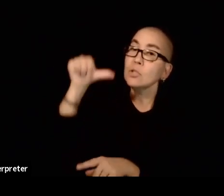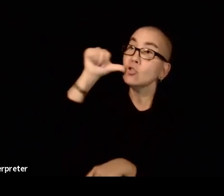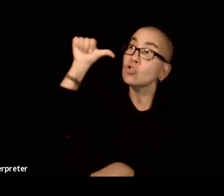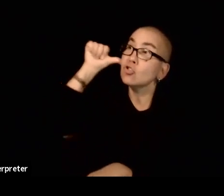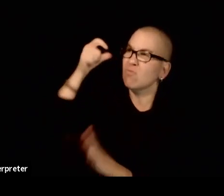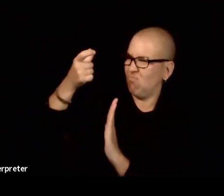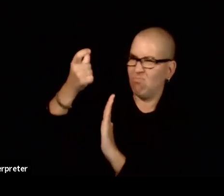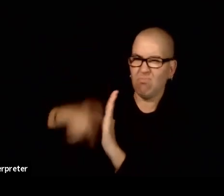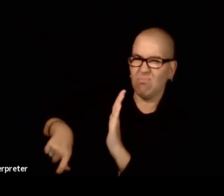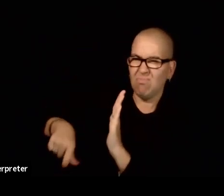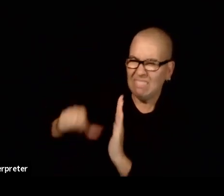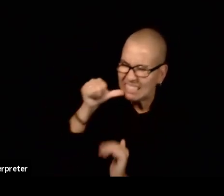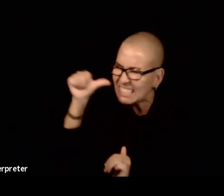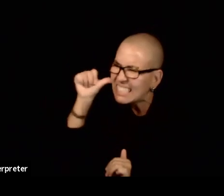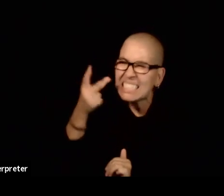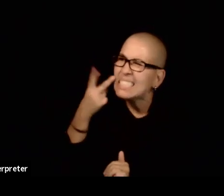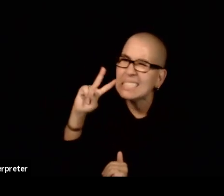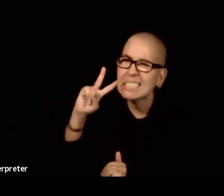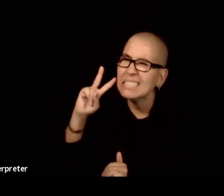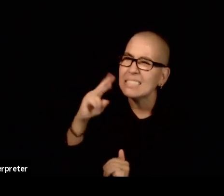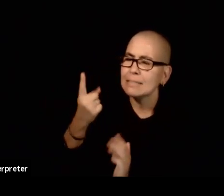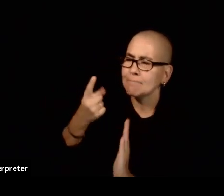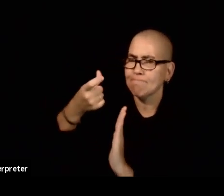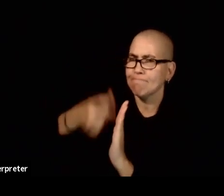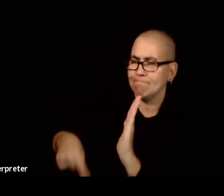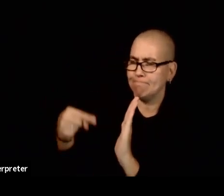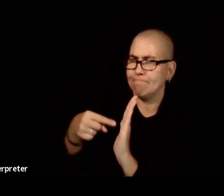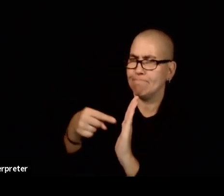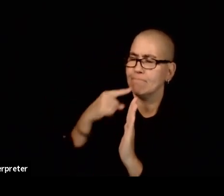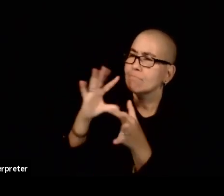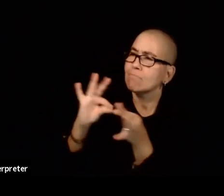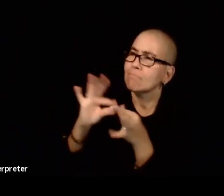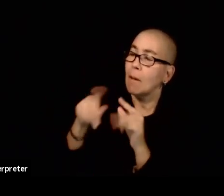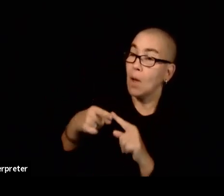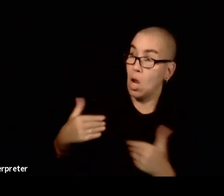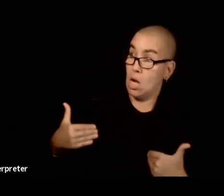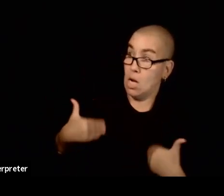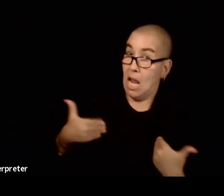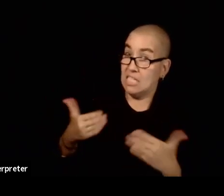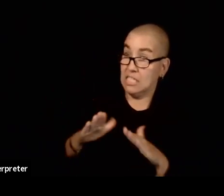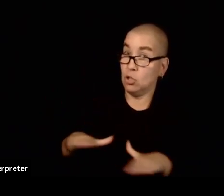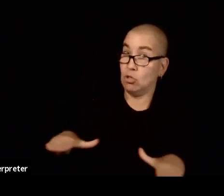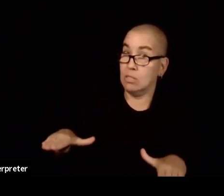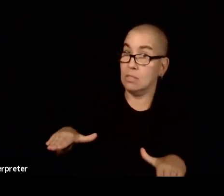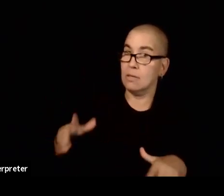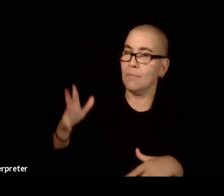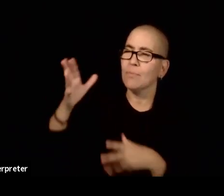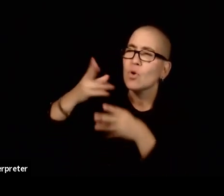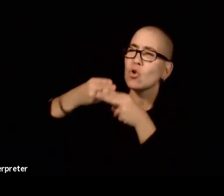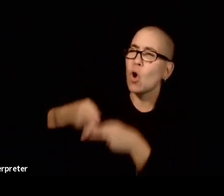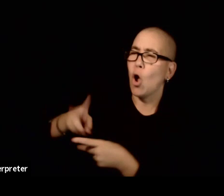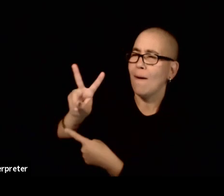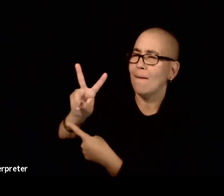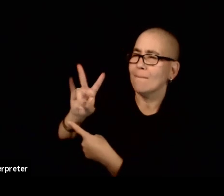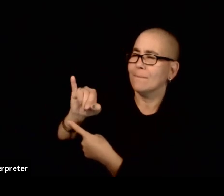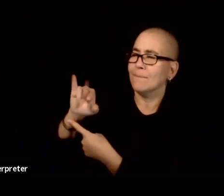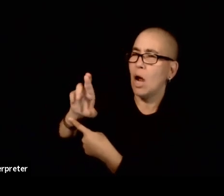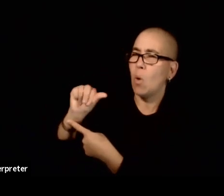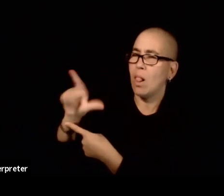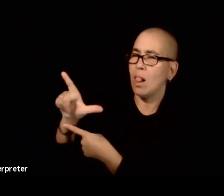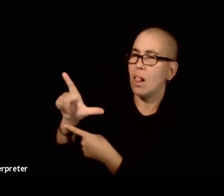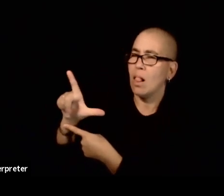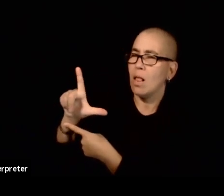viral load among young children is as high, if not higher, than adults. And I'm wondering if maybe